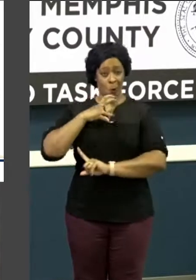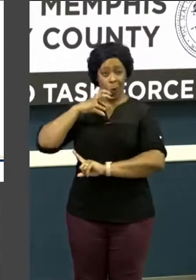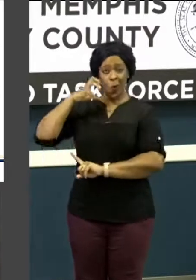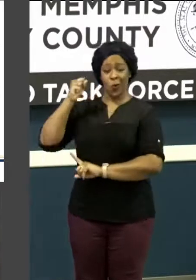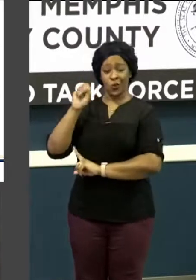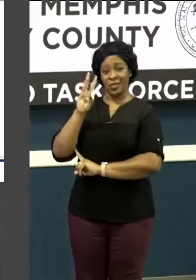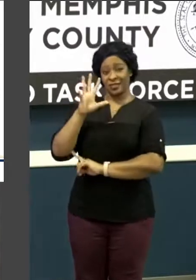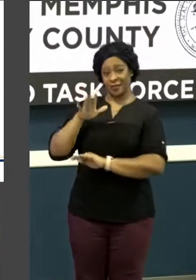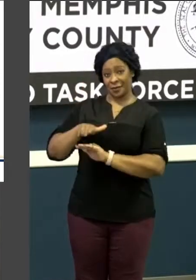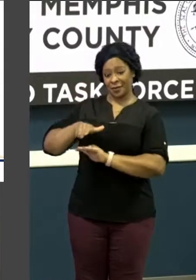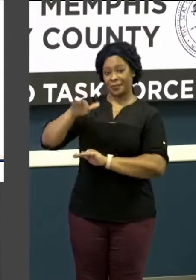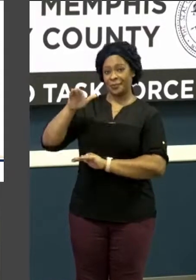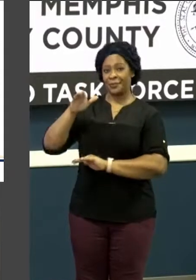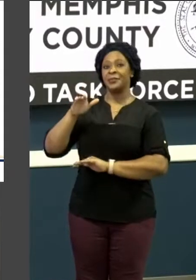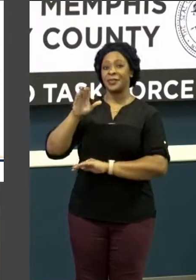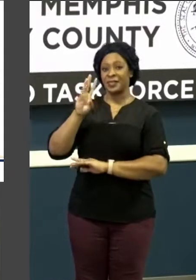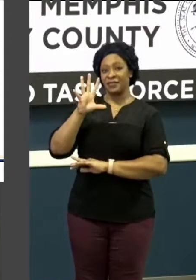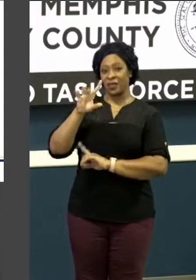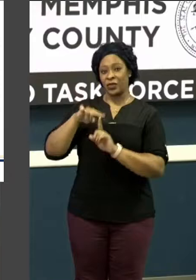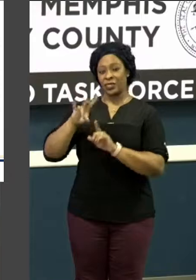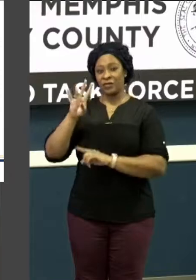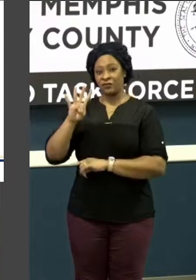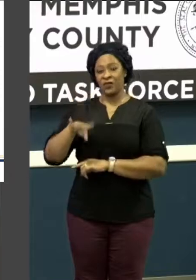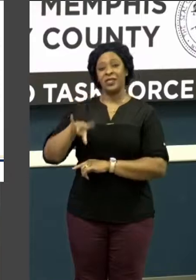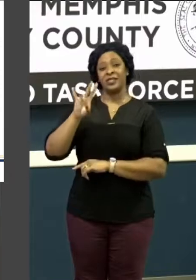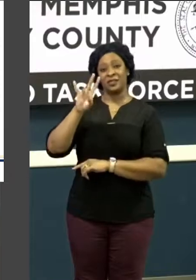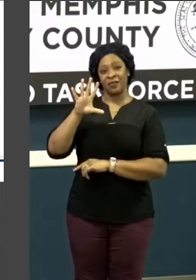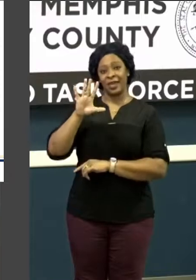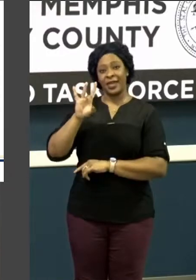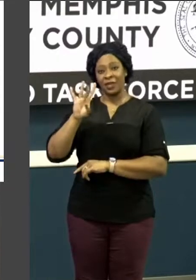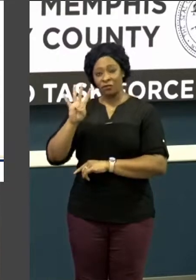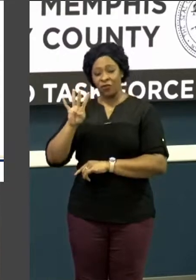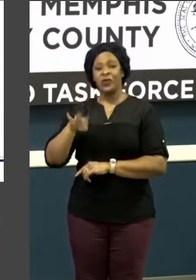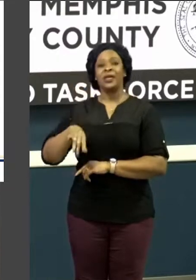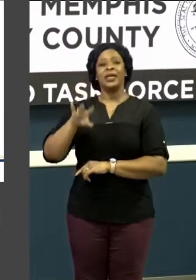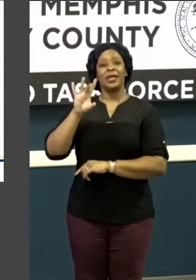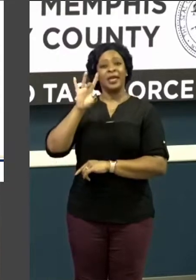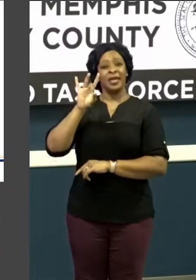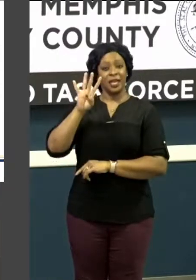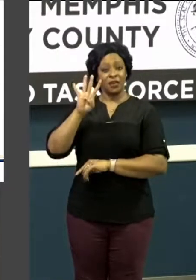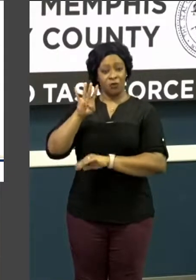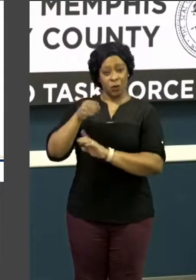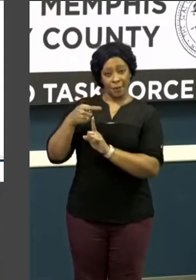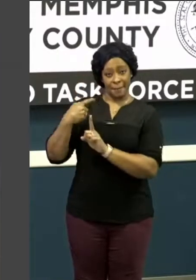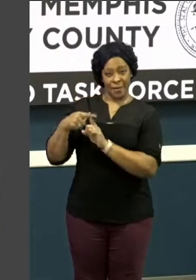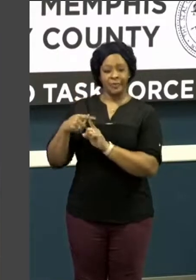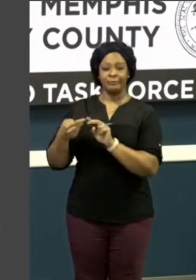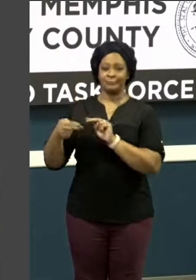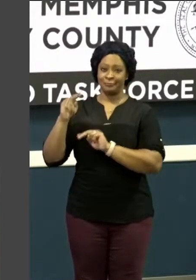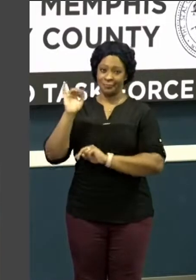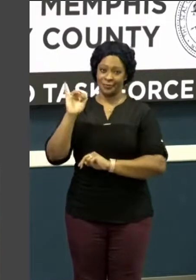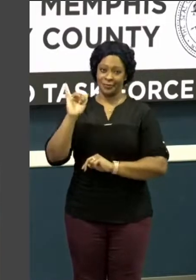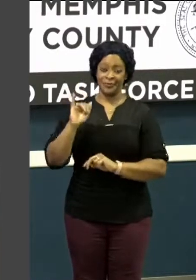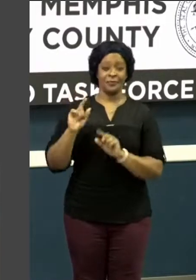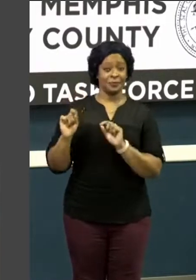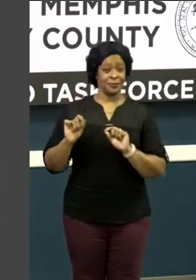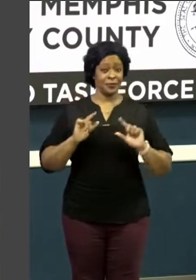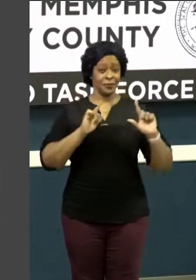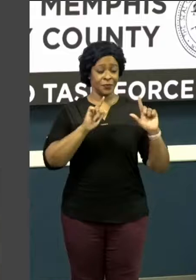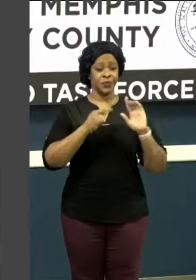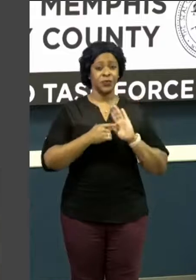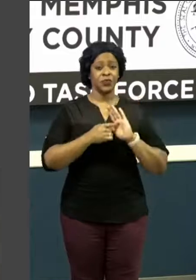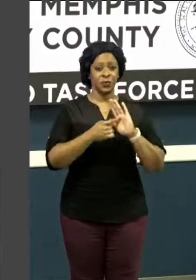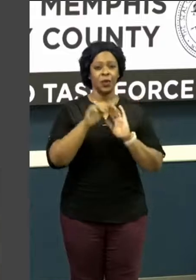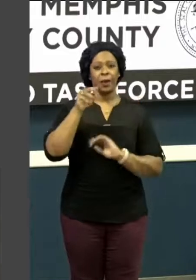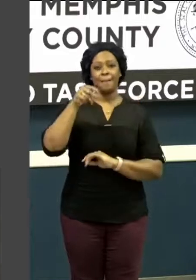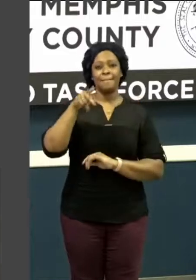including 65 to 74, 75 to 84, and 85 plus. Next slide. This map